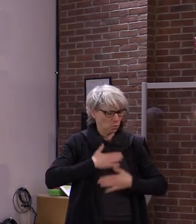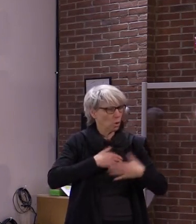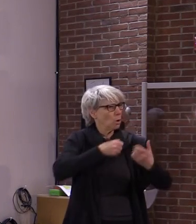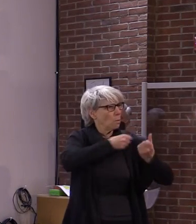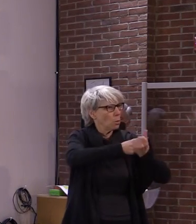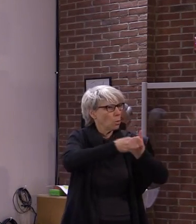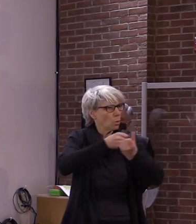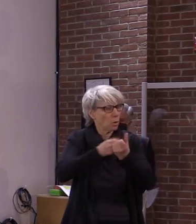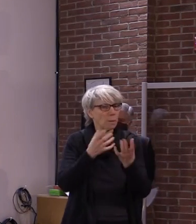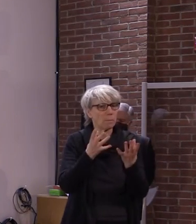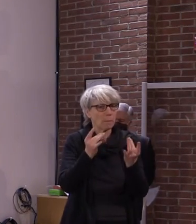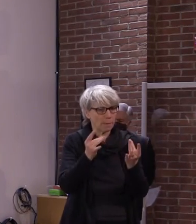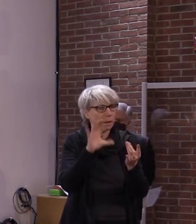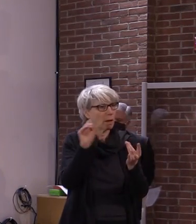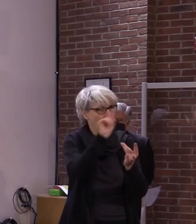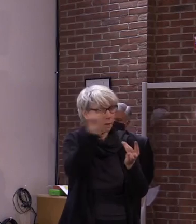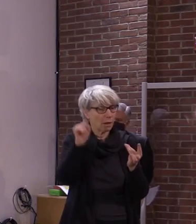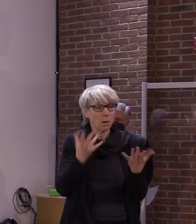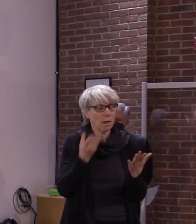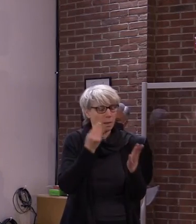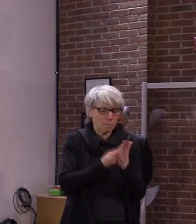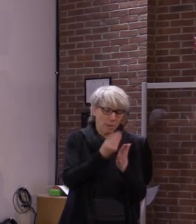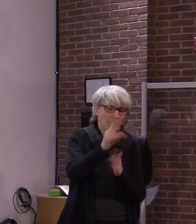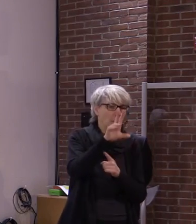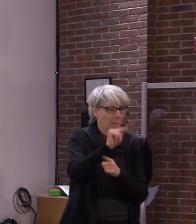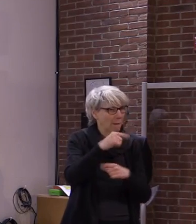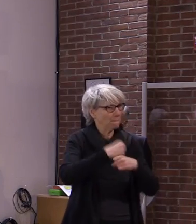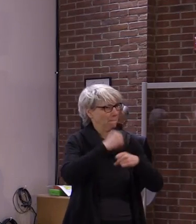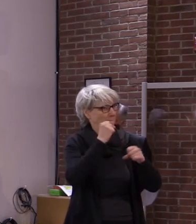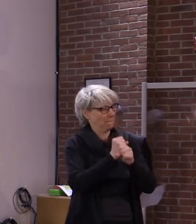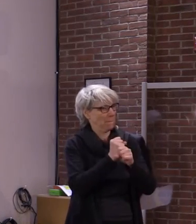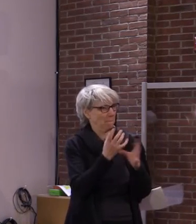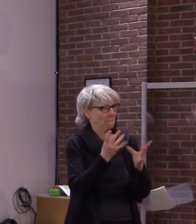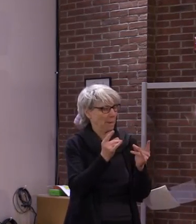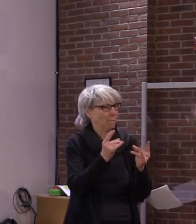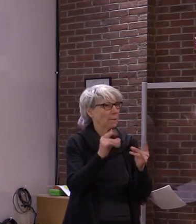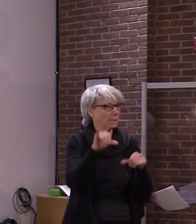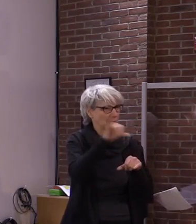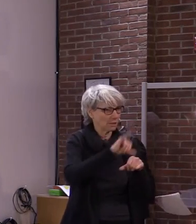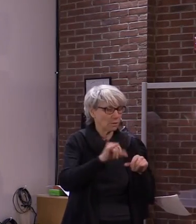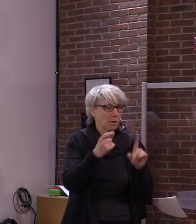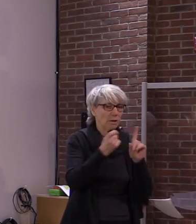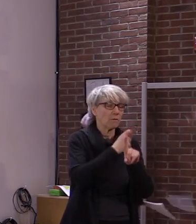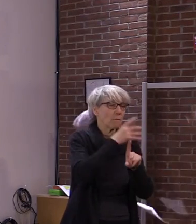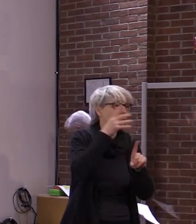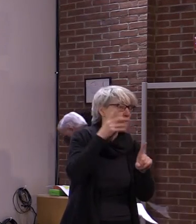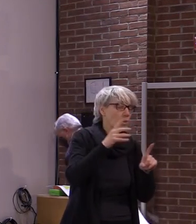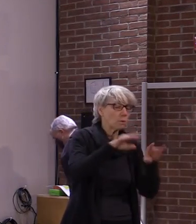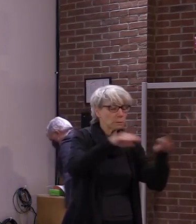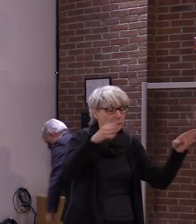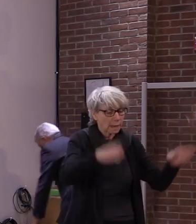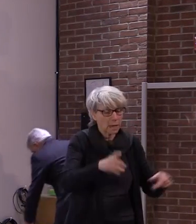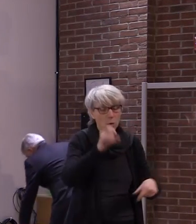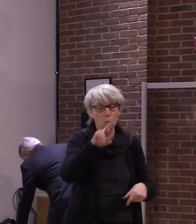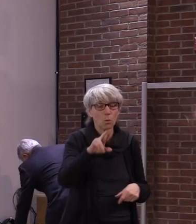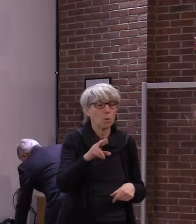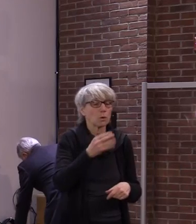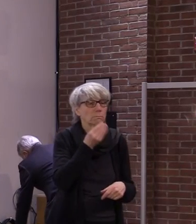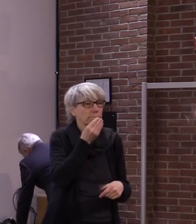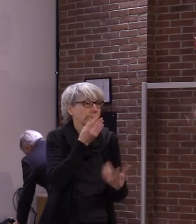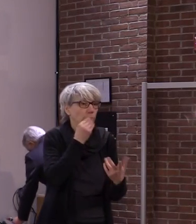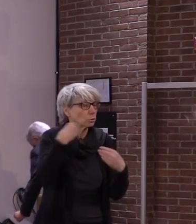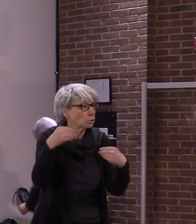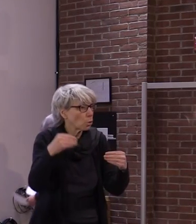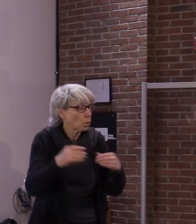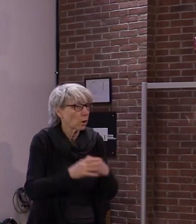our maple producers by buying Vermont maple syrup at a farm stand or a grocery near you, or find a